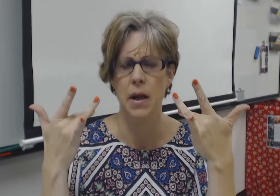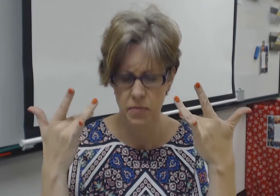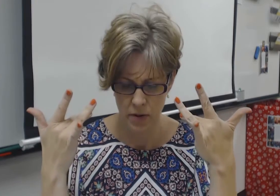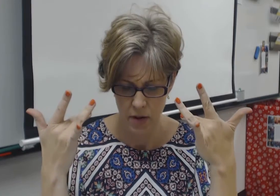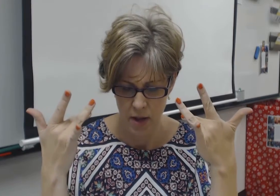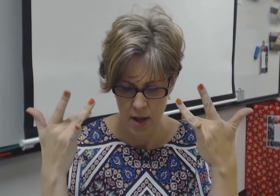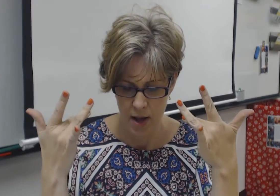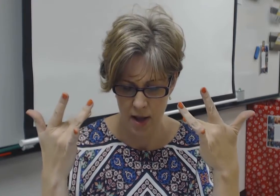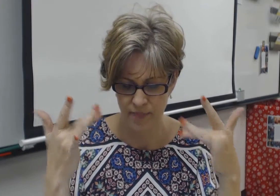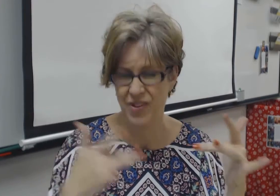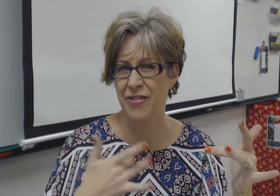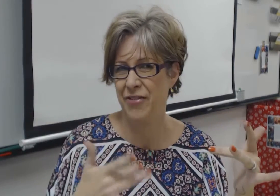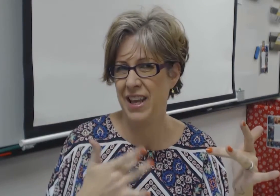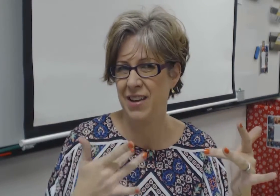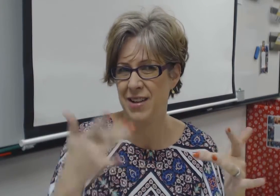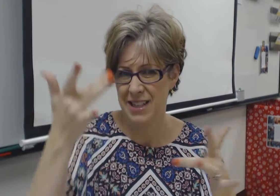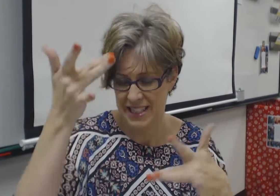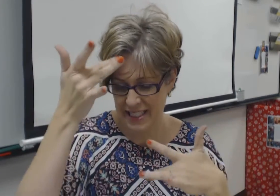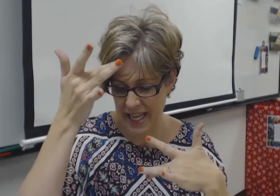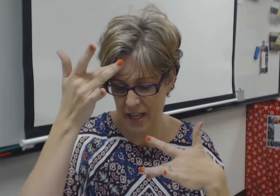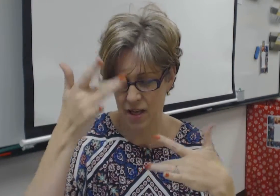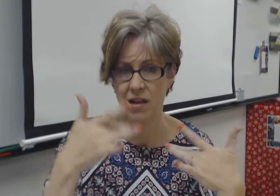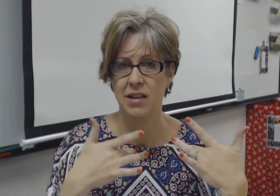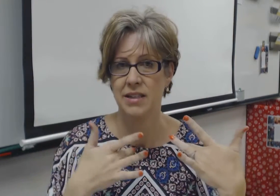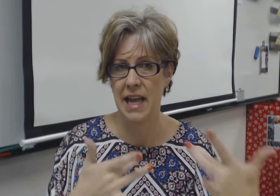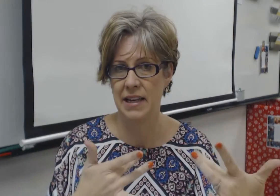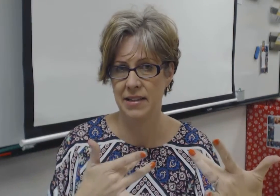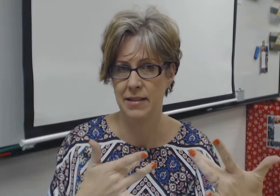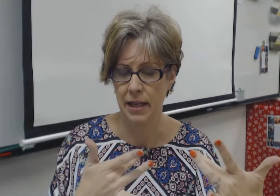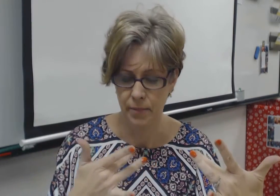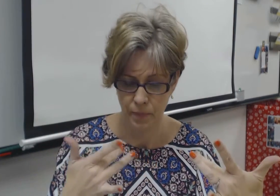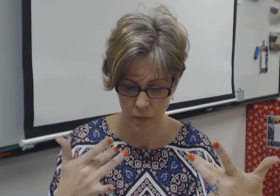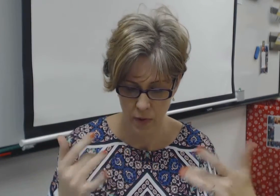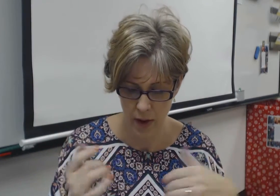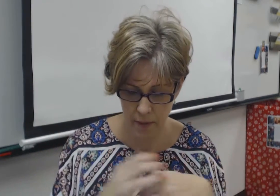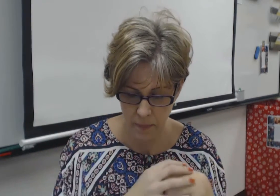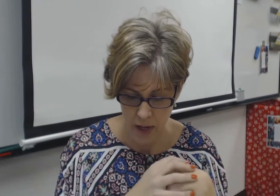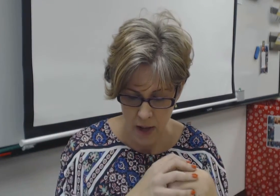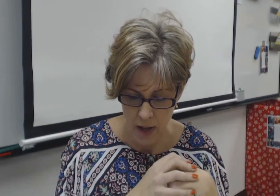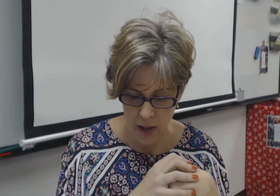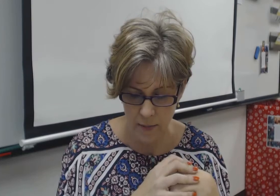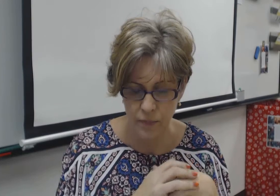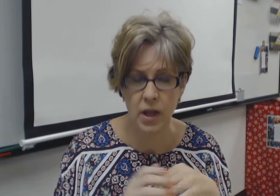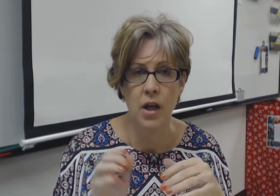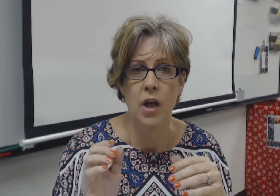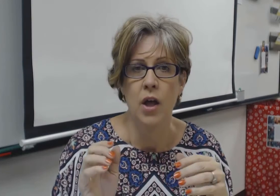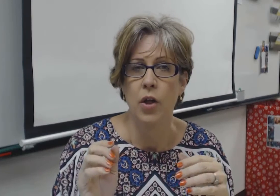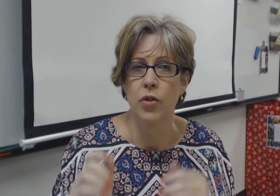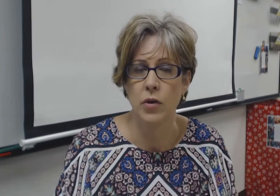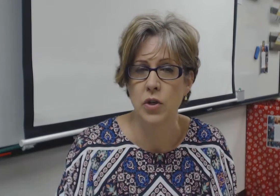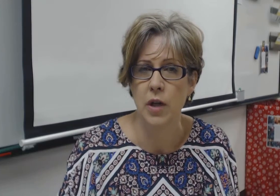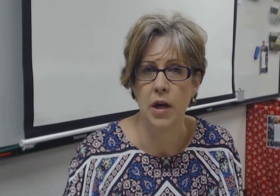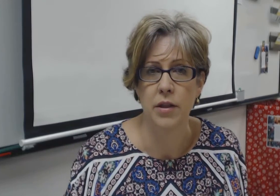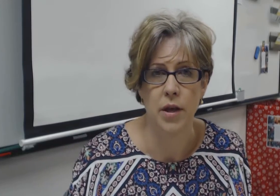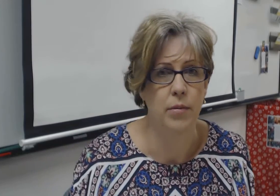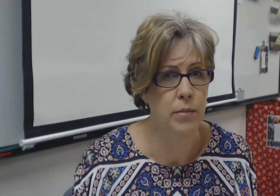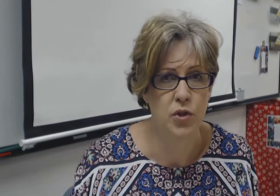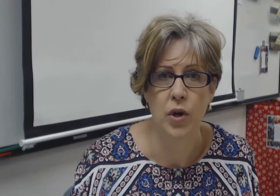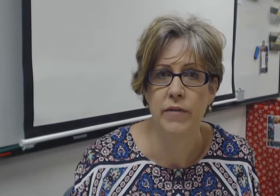up, feel, sick, tendency. Okay. Those are the majority of the